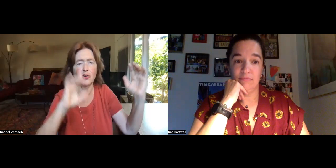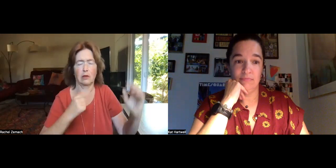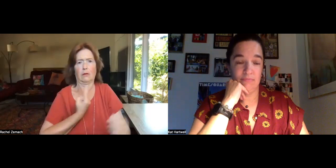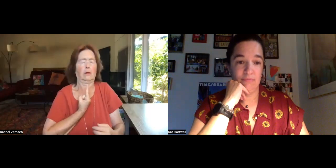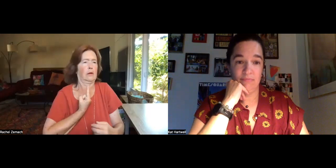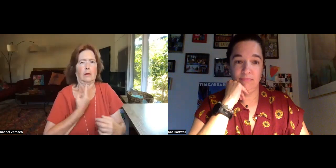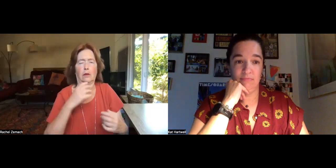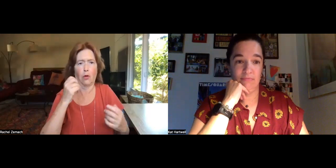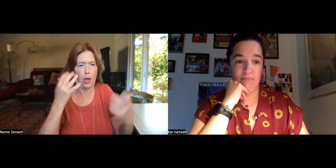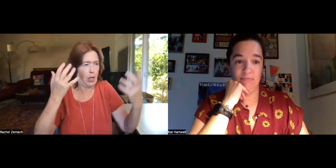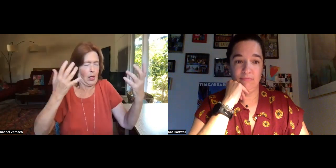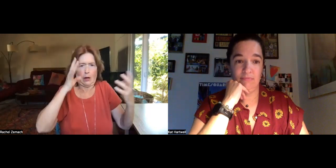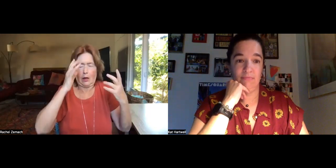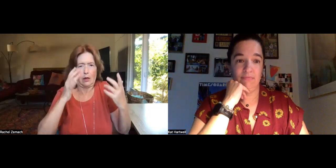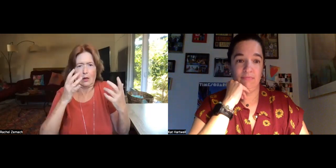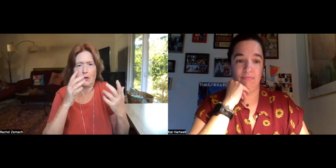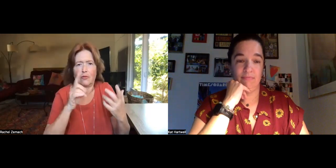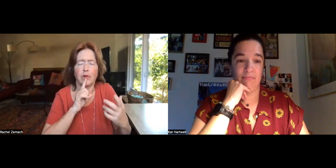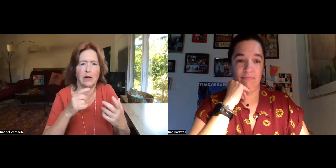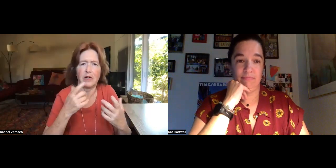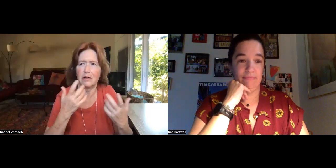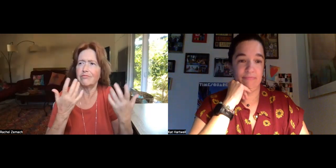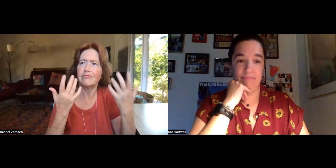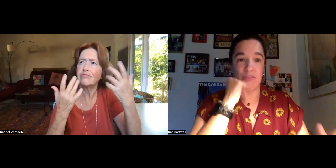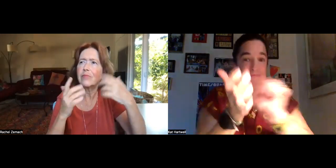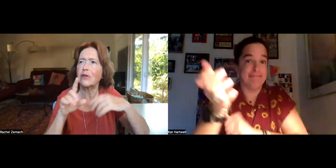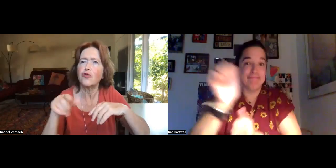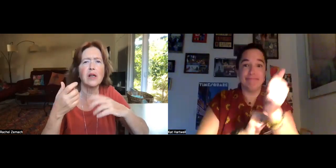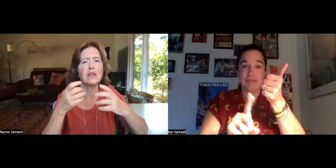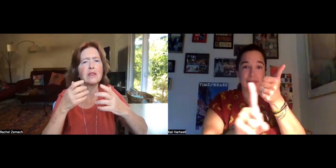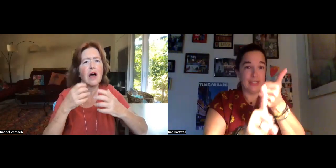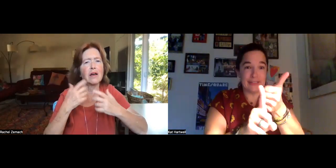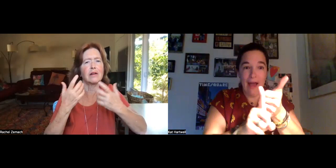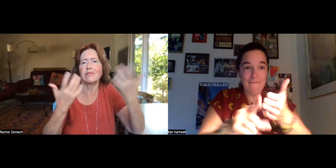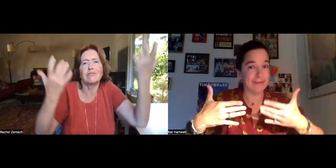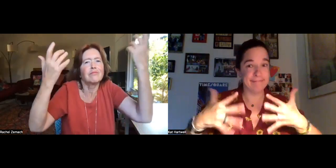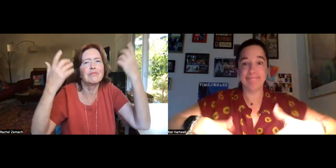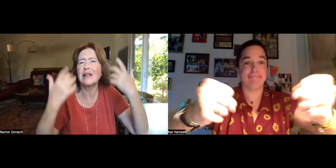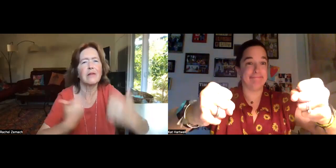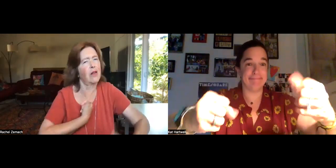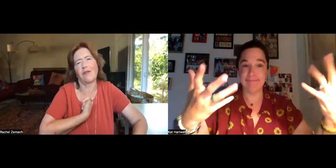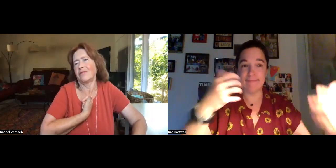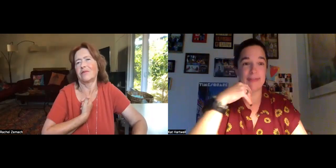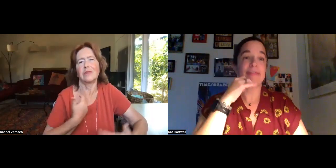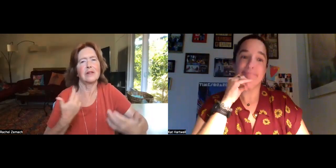just thought really just Yourself.